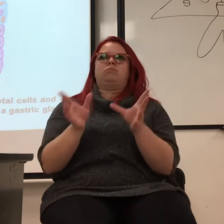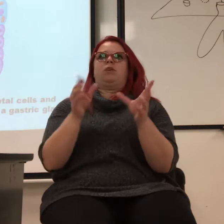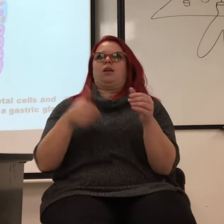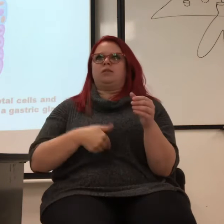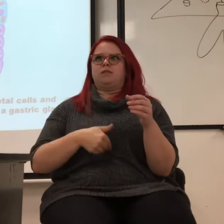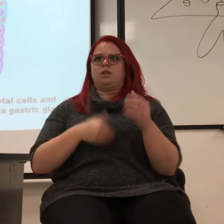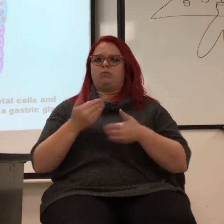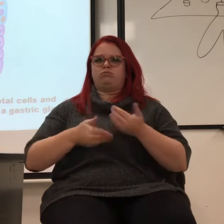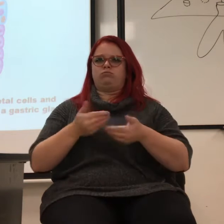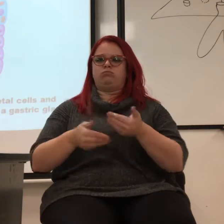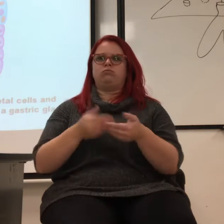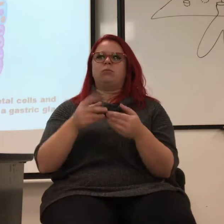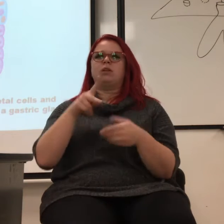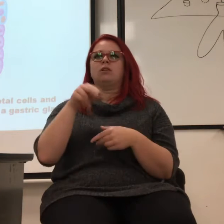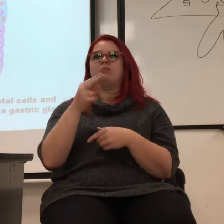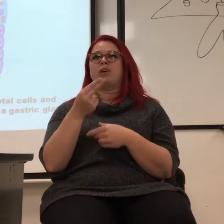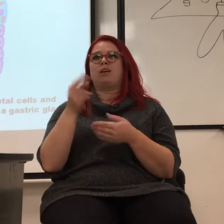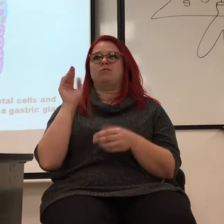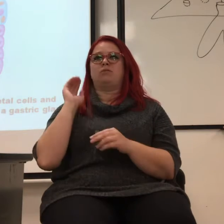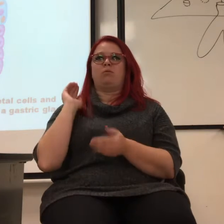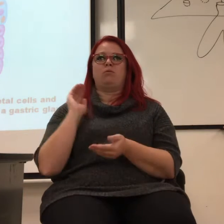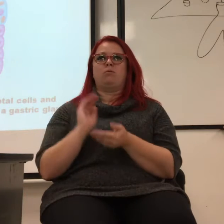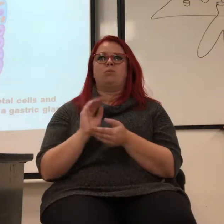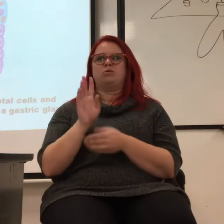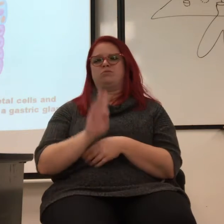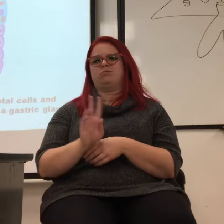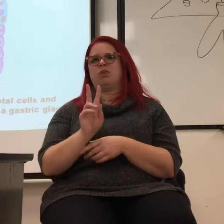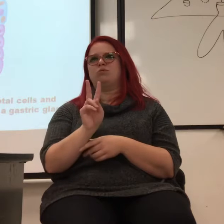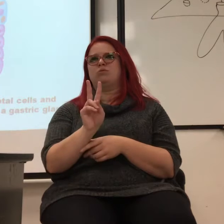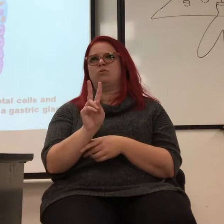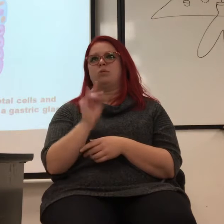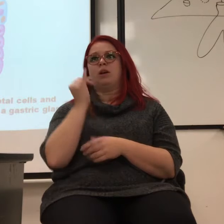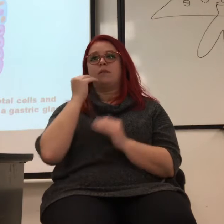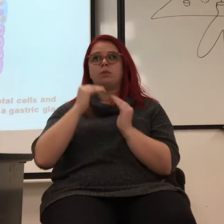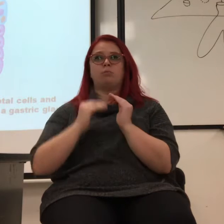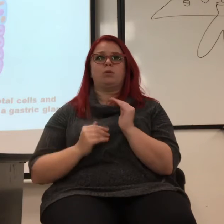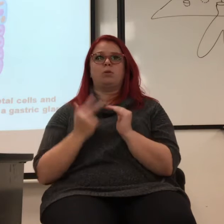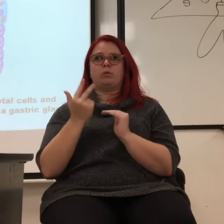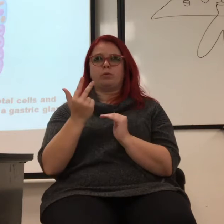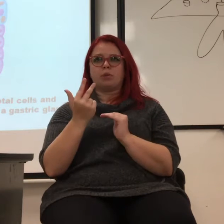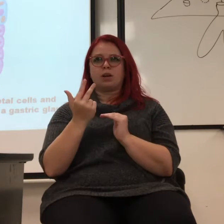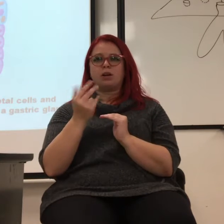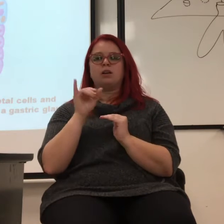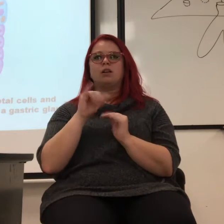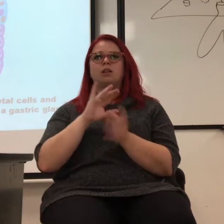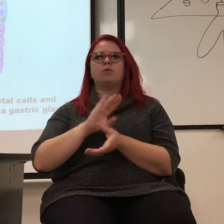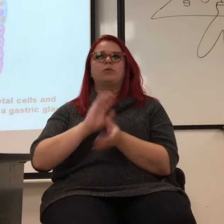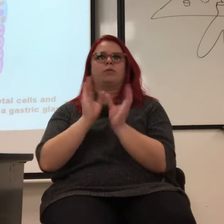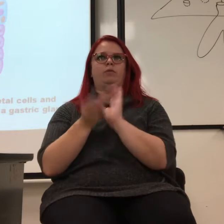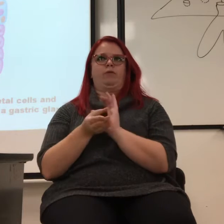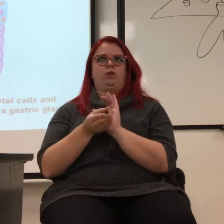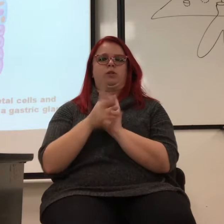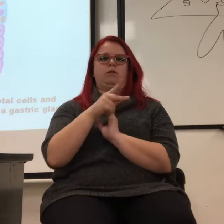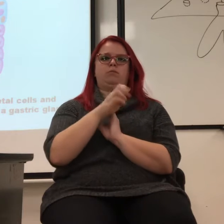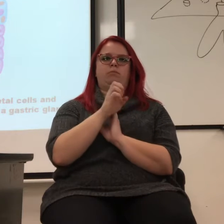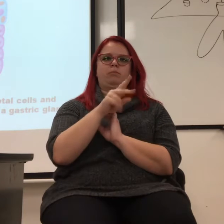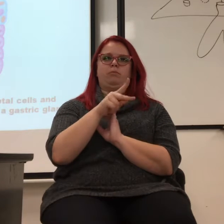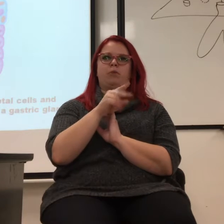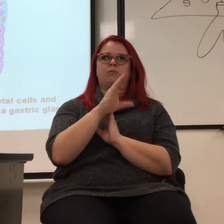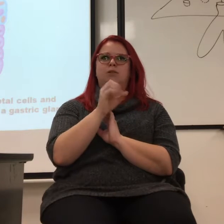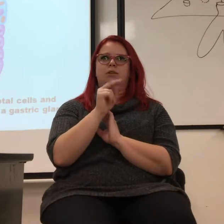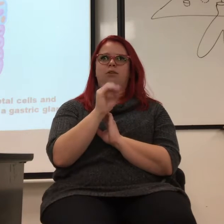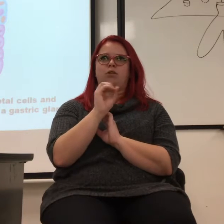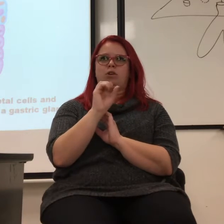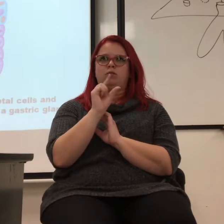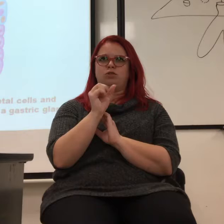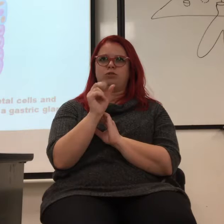lowers to like 2. When pH gets less than 3, that is what converts pepsinogen into